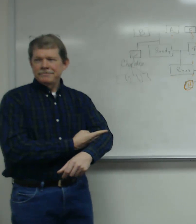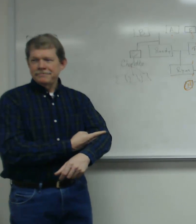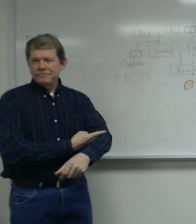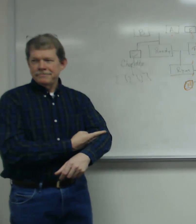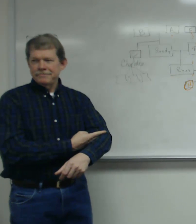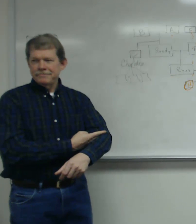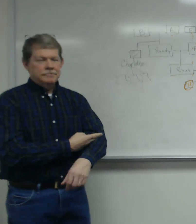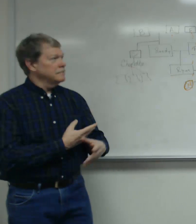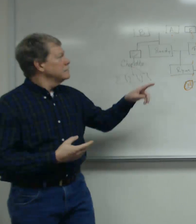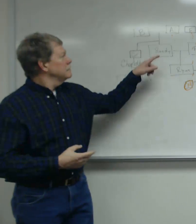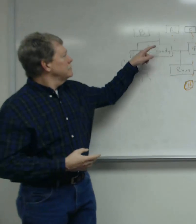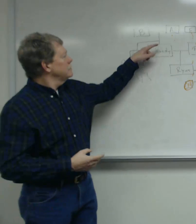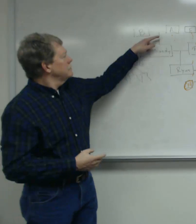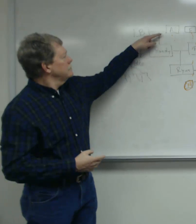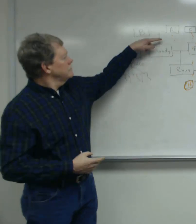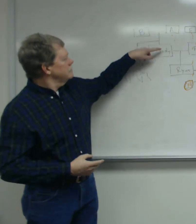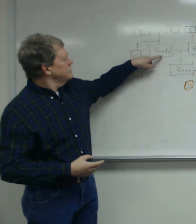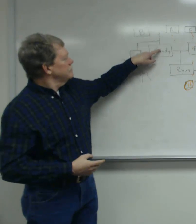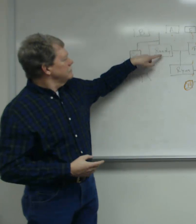daughters. Mhm.